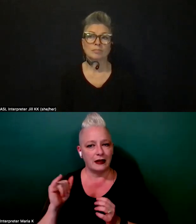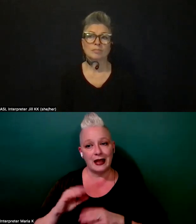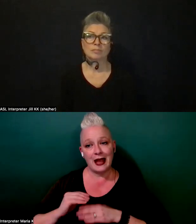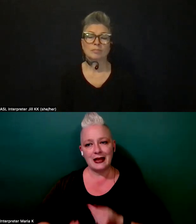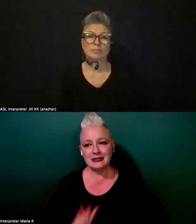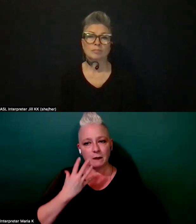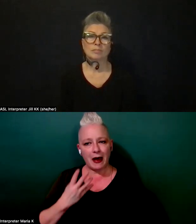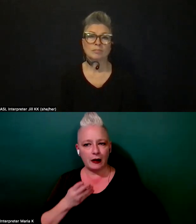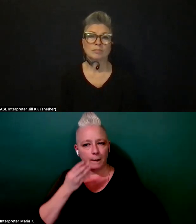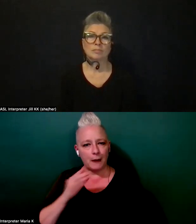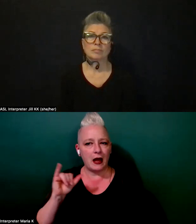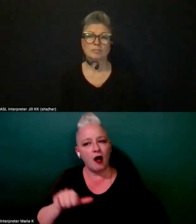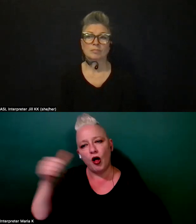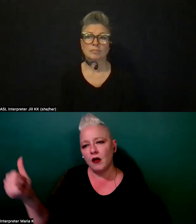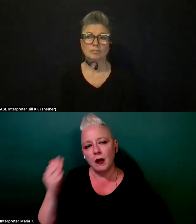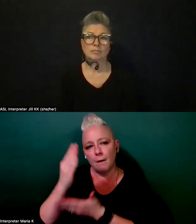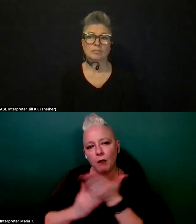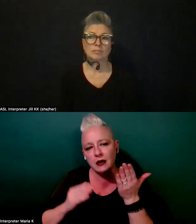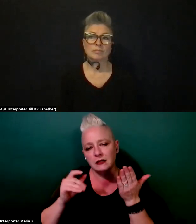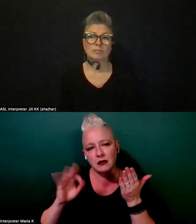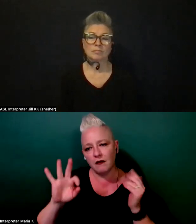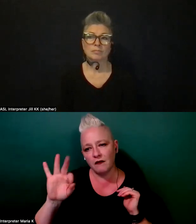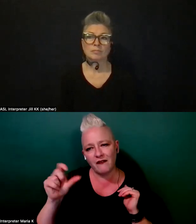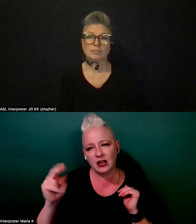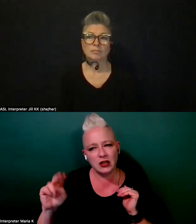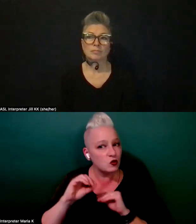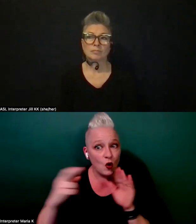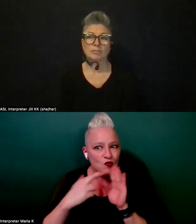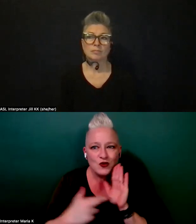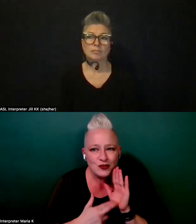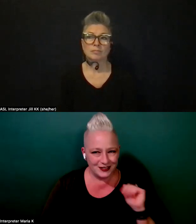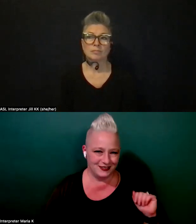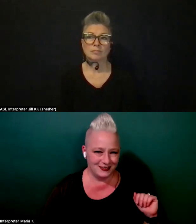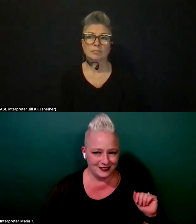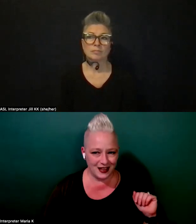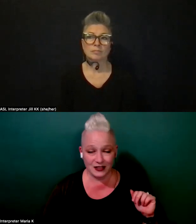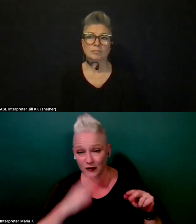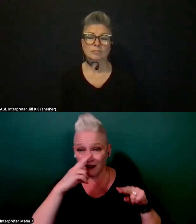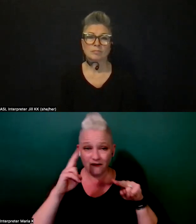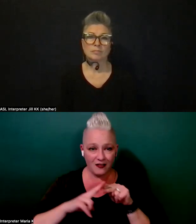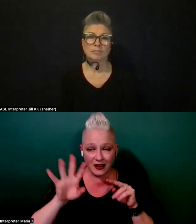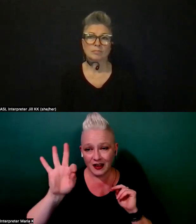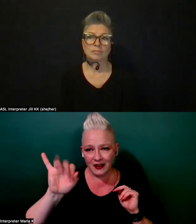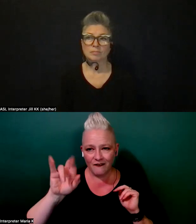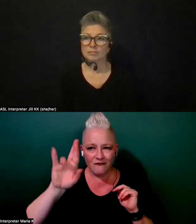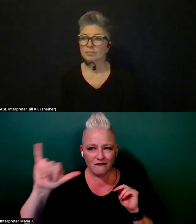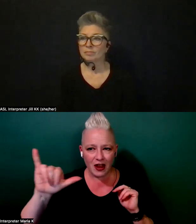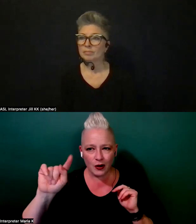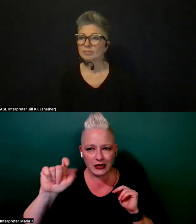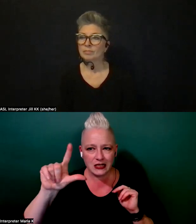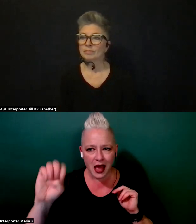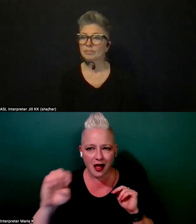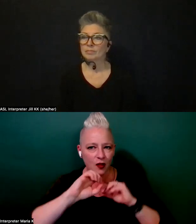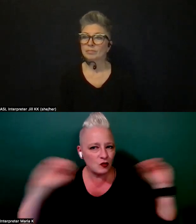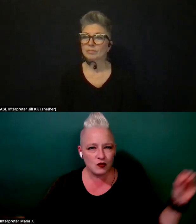elements of fashion, and there's like kind of like no rules. It's really fun when you get to play in like the fairy tale no rules world because it can